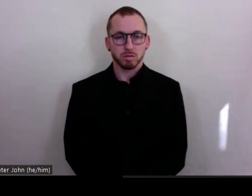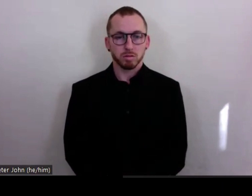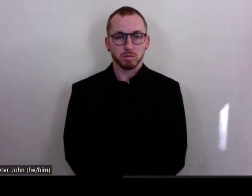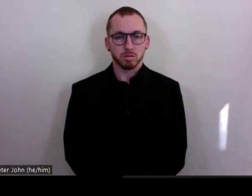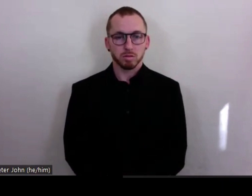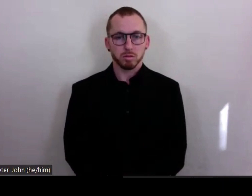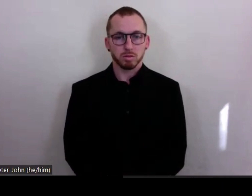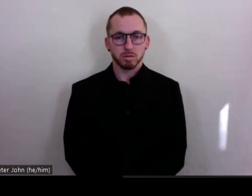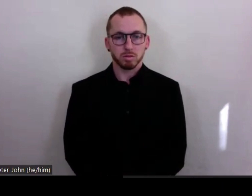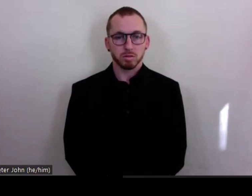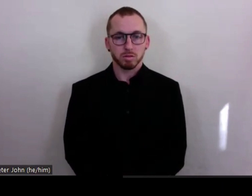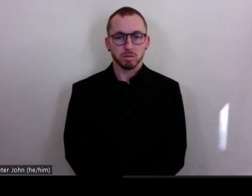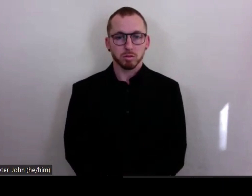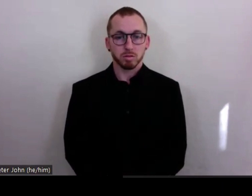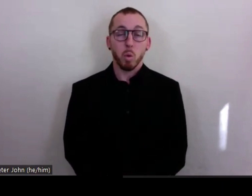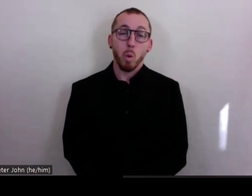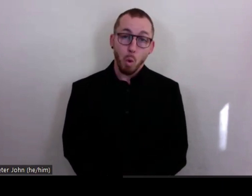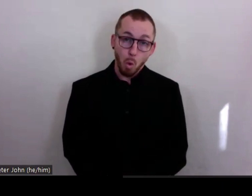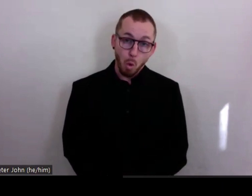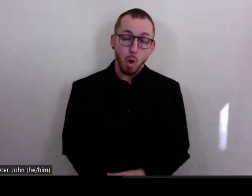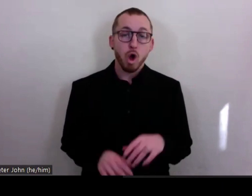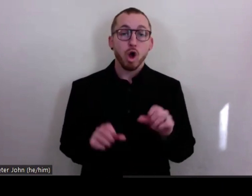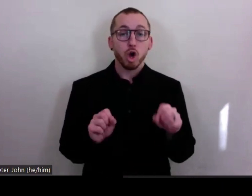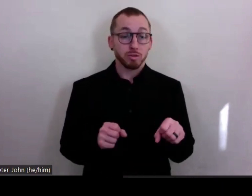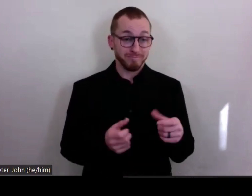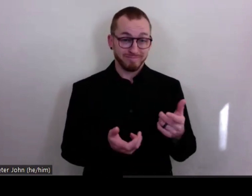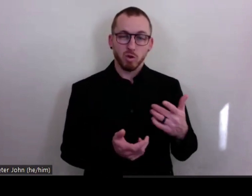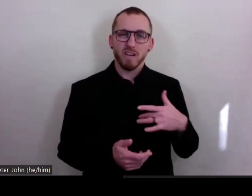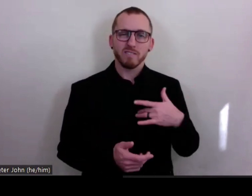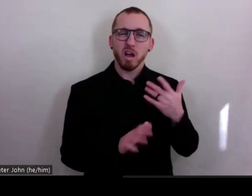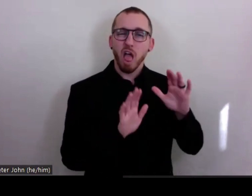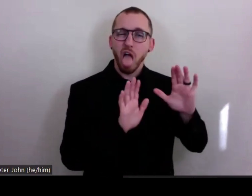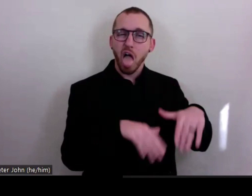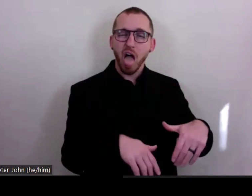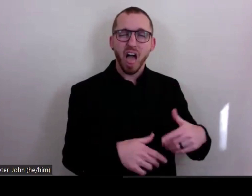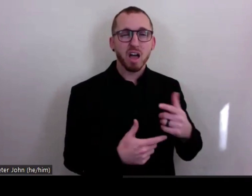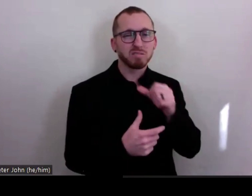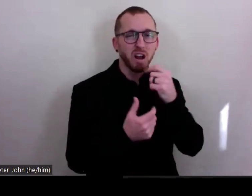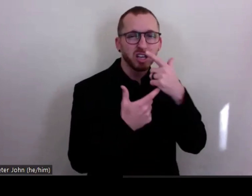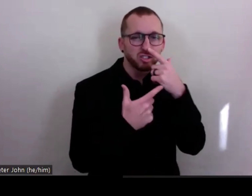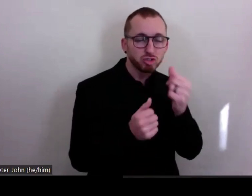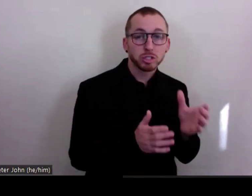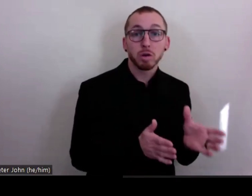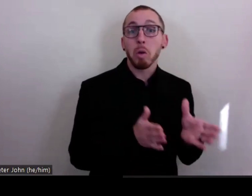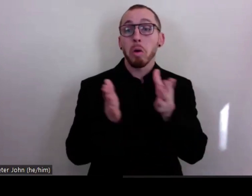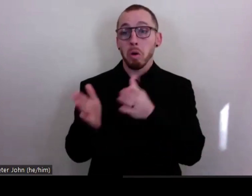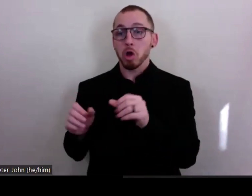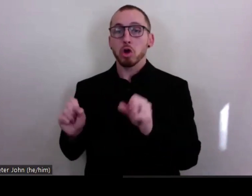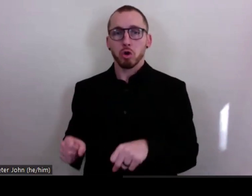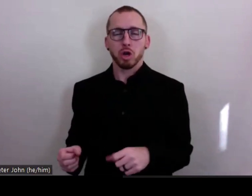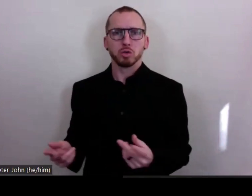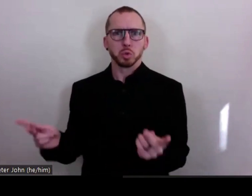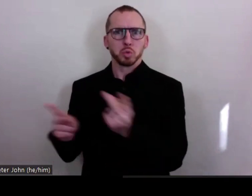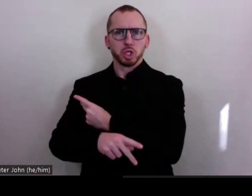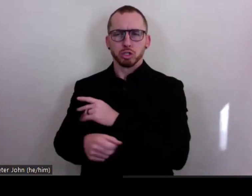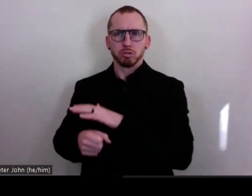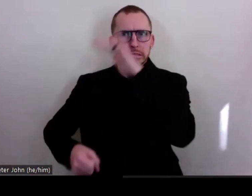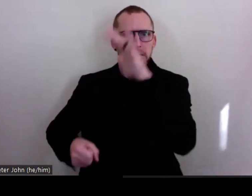may be hyperarousal or irritability, aggressive behavior, self-destructive behaviors or reckless